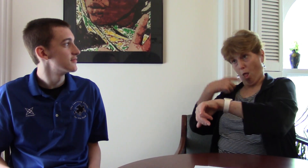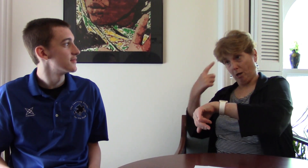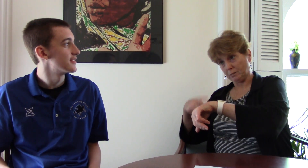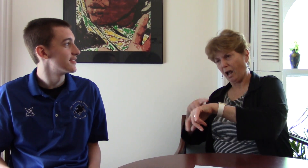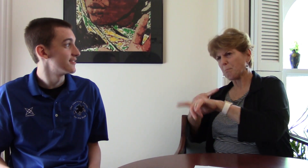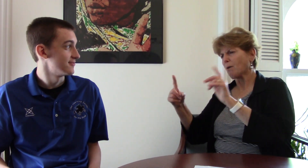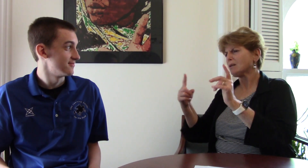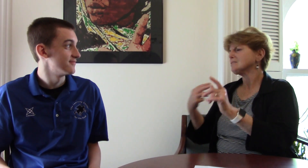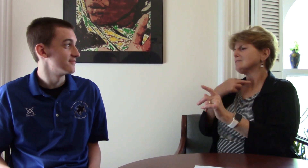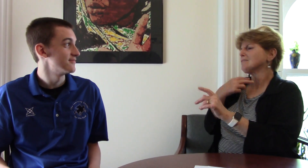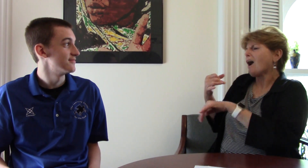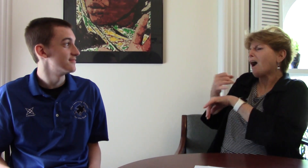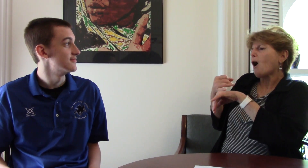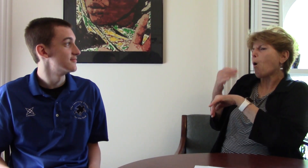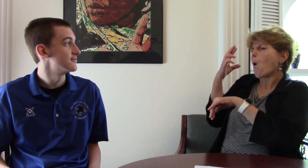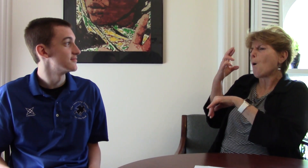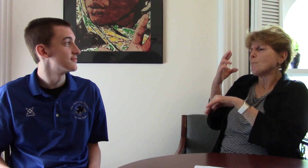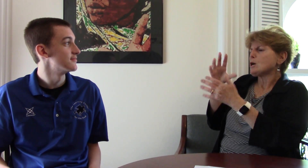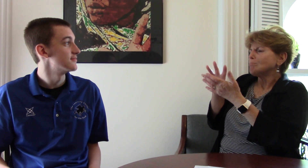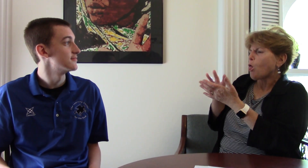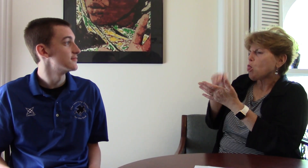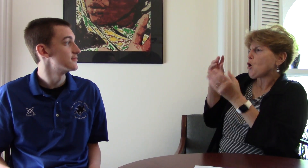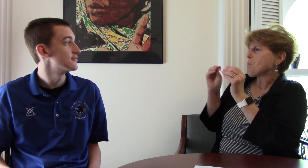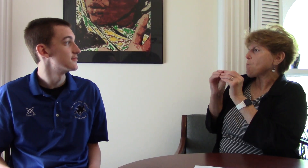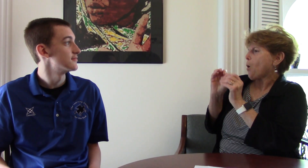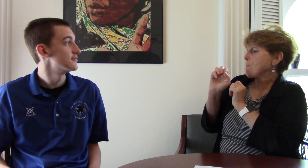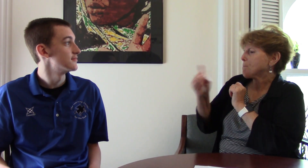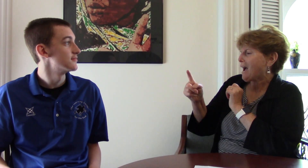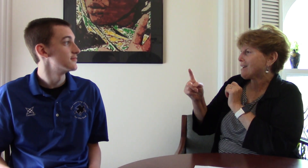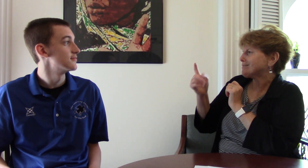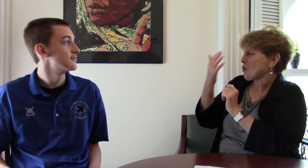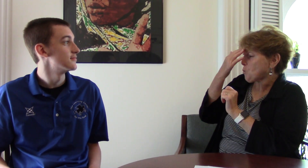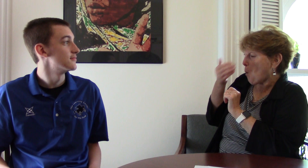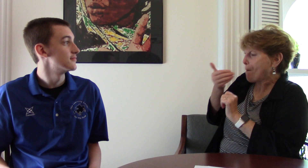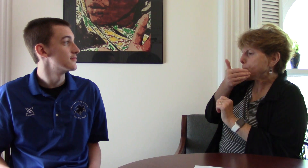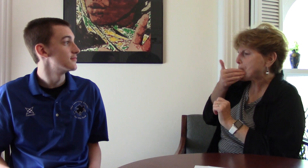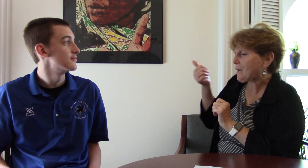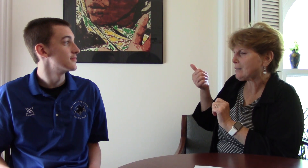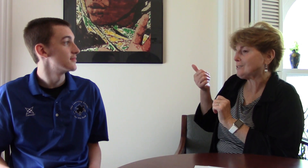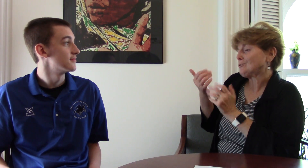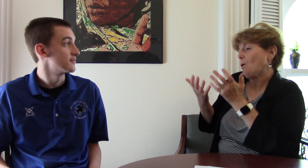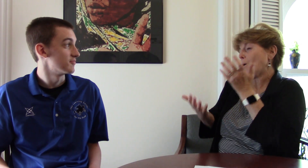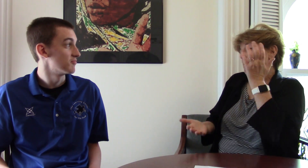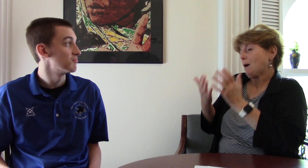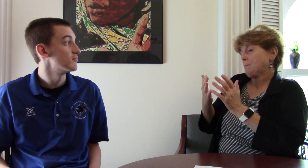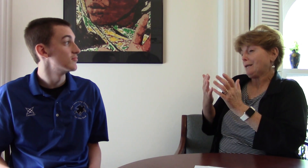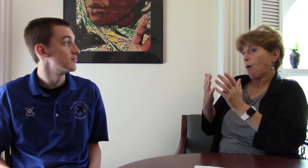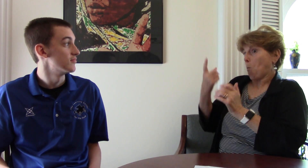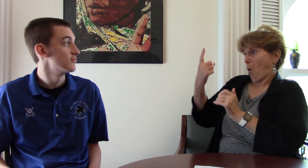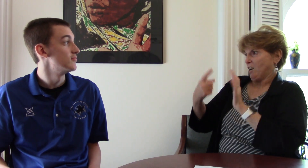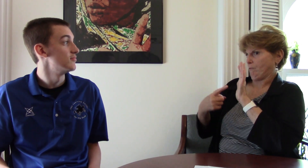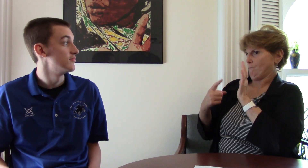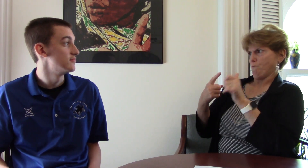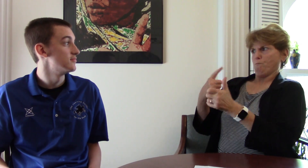stuck on an island I'd hope it wouldn't be for a long time but I would probably do my best to learn more about Max.